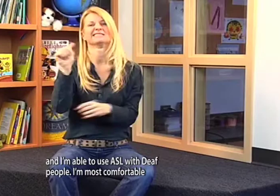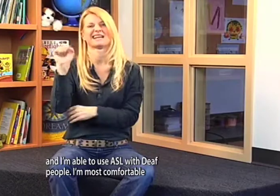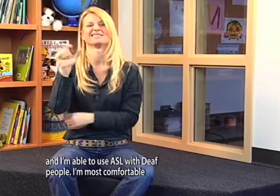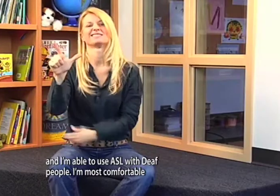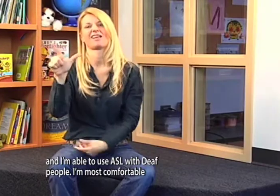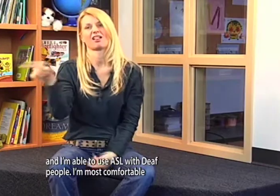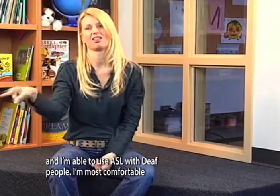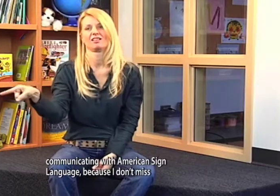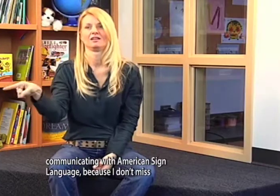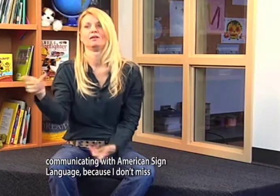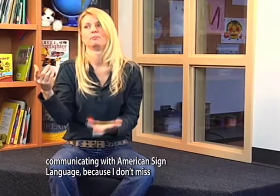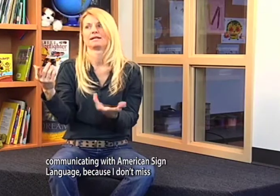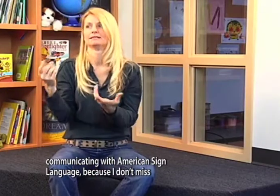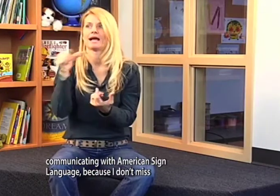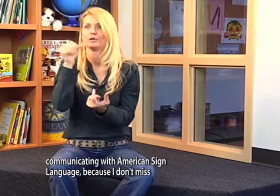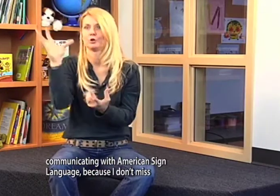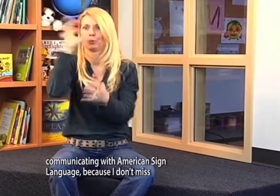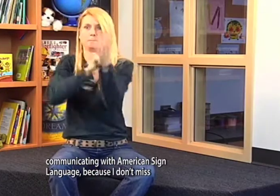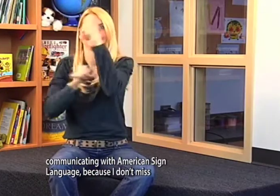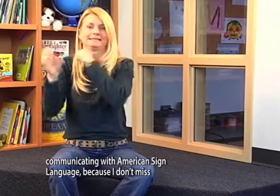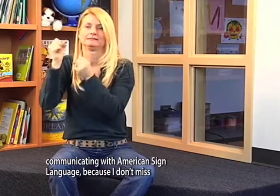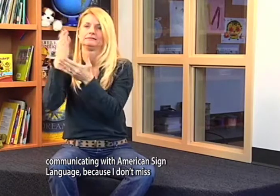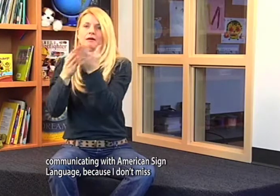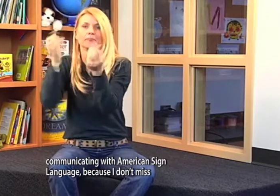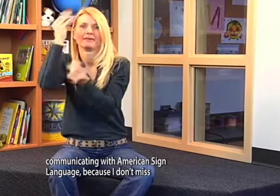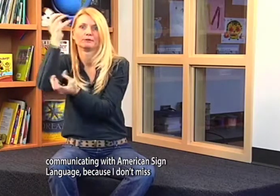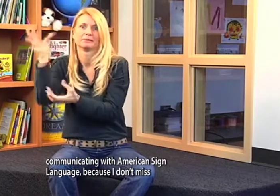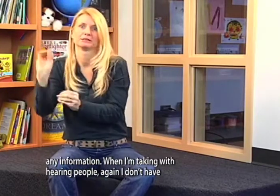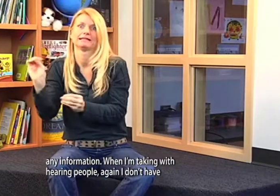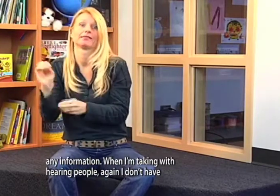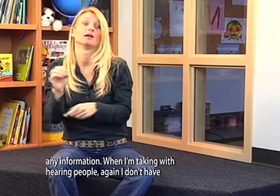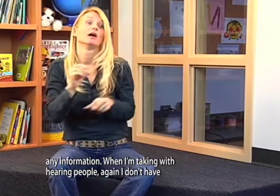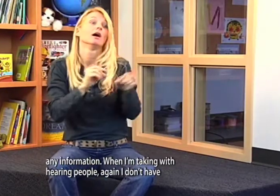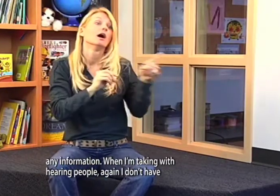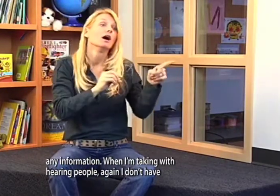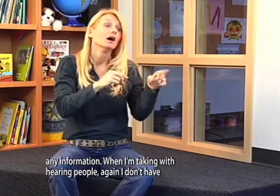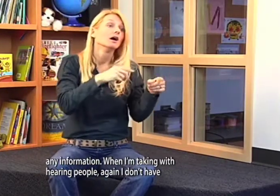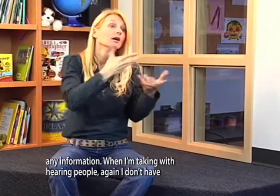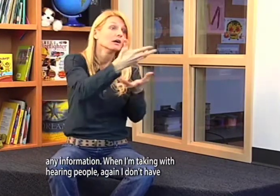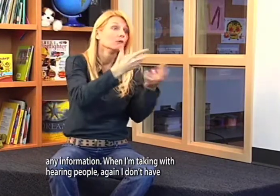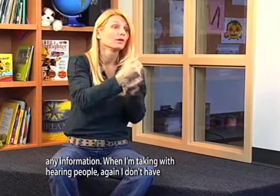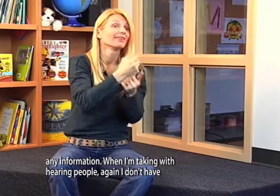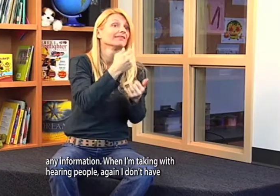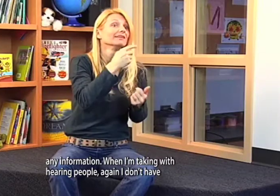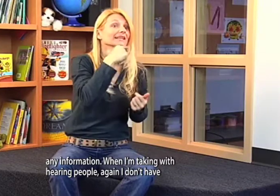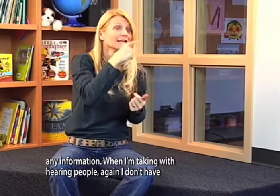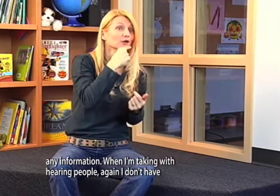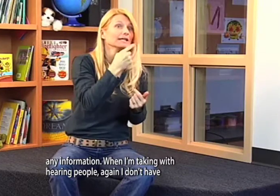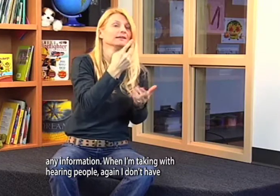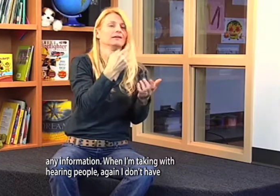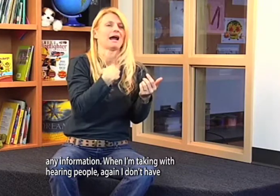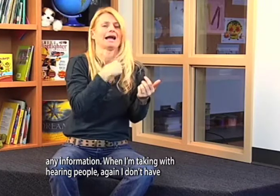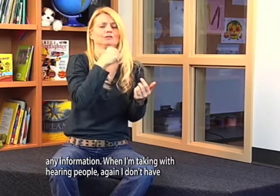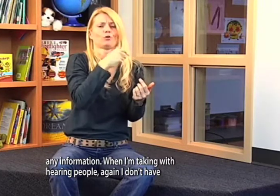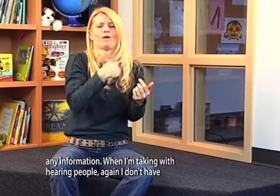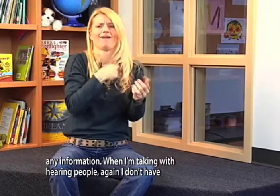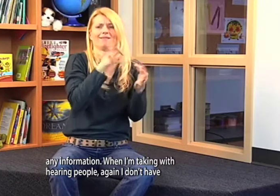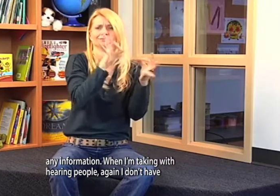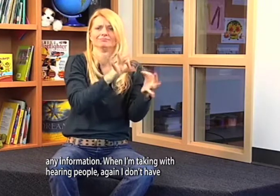I'm most comfortable communicating with American Sign Language because I don't miss any information. When I'm talking with hearing people, again, I